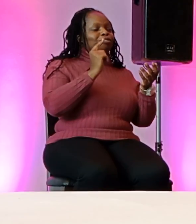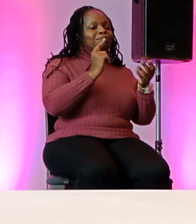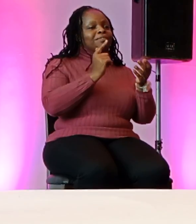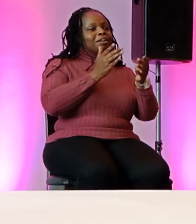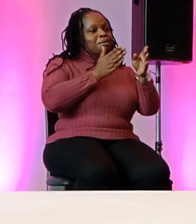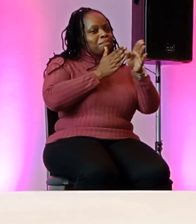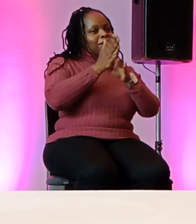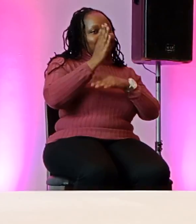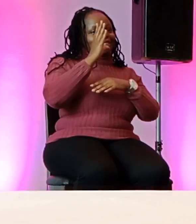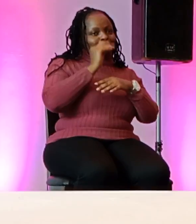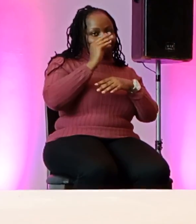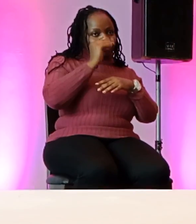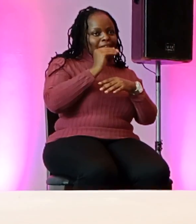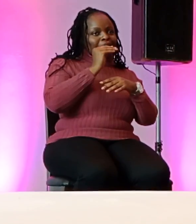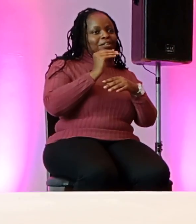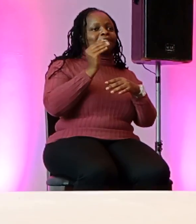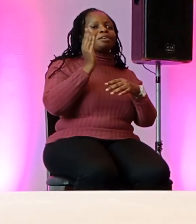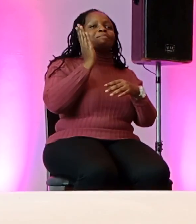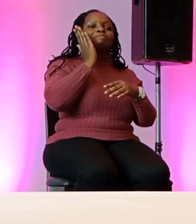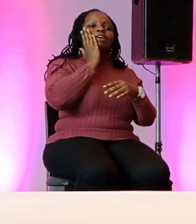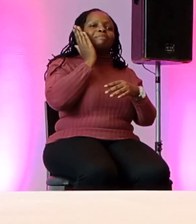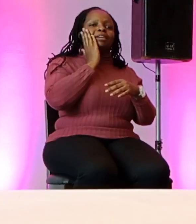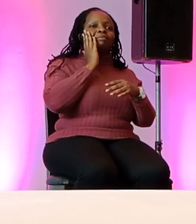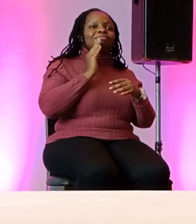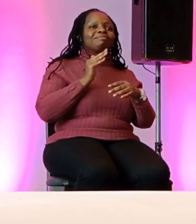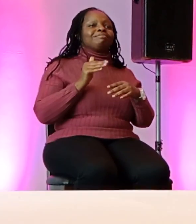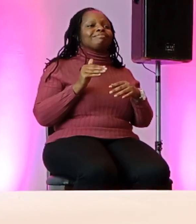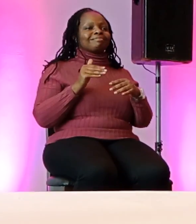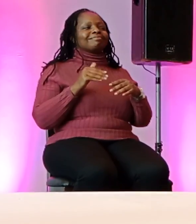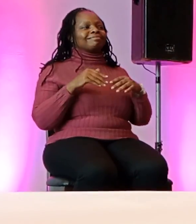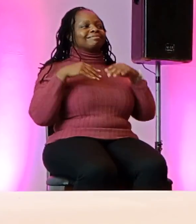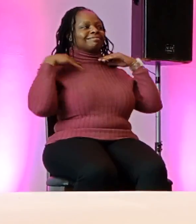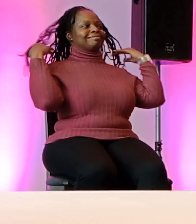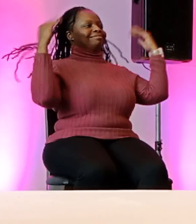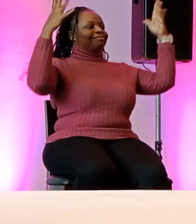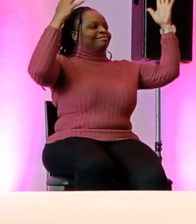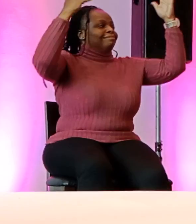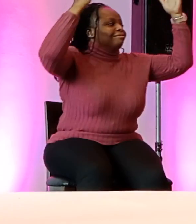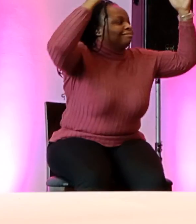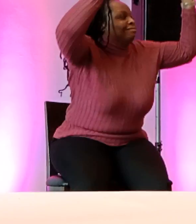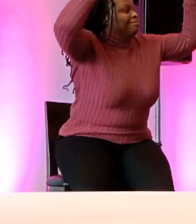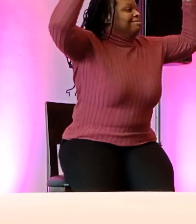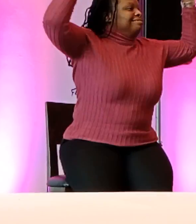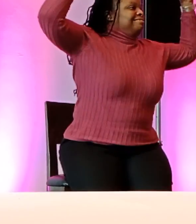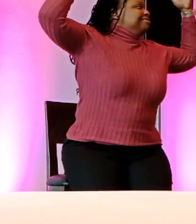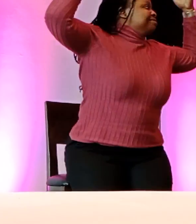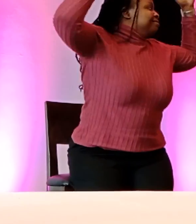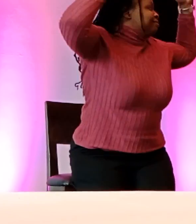keynote speaker, Martha Karua.